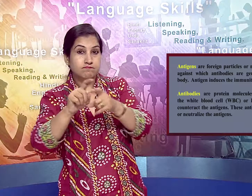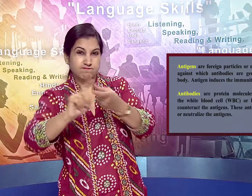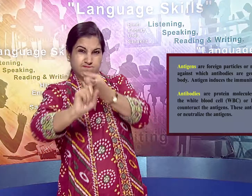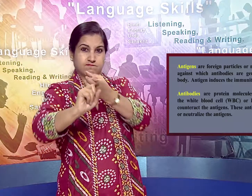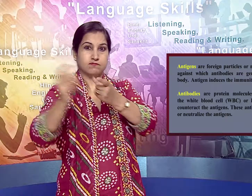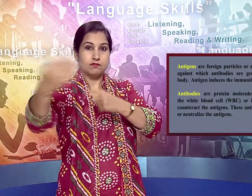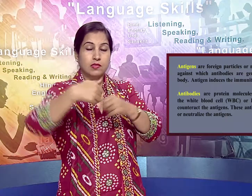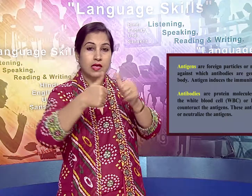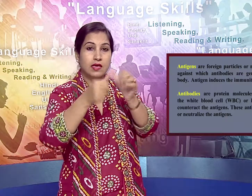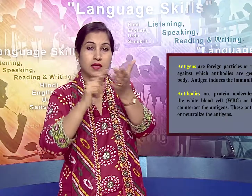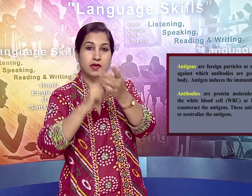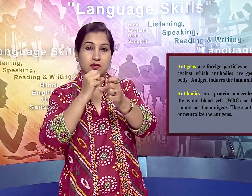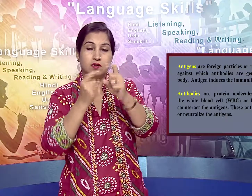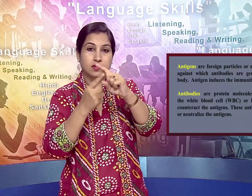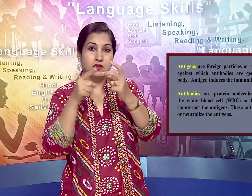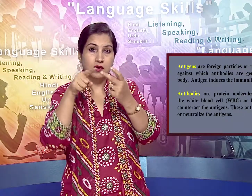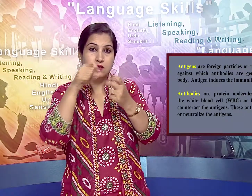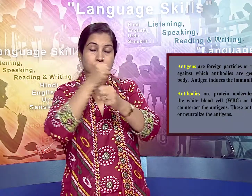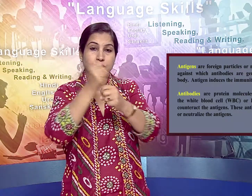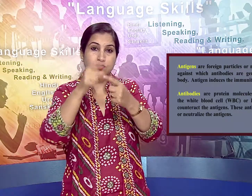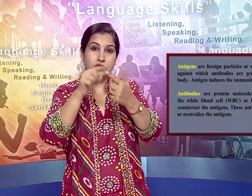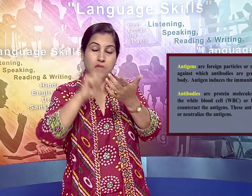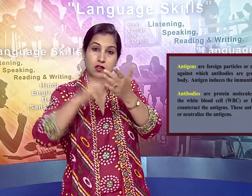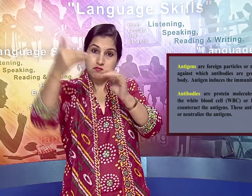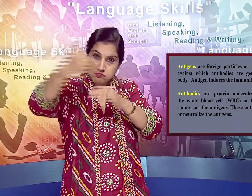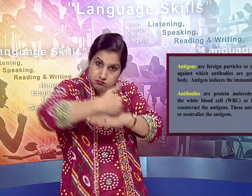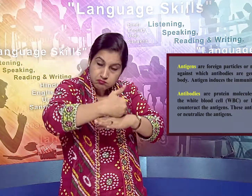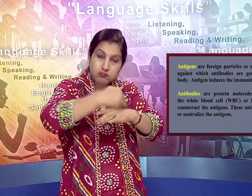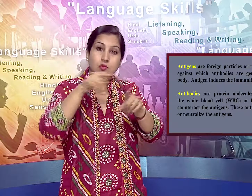antibodies identify or neutralize the antigen.